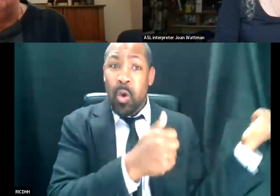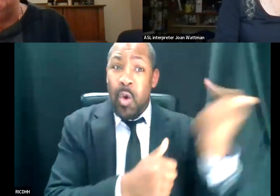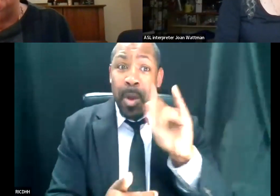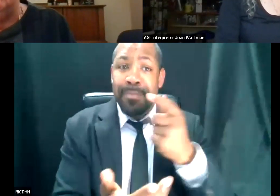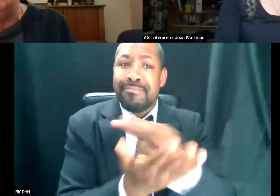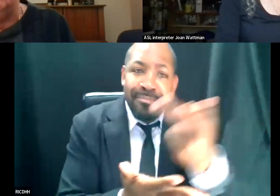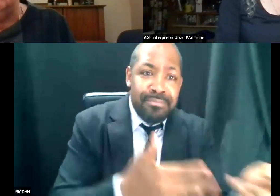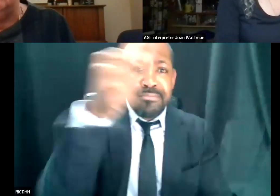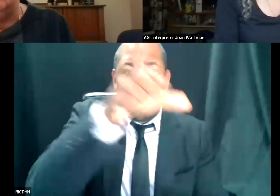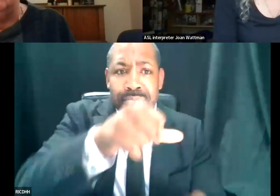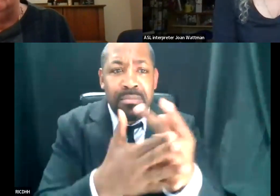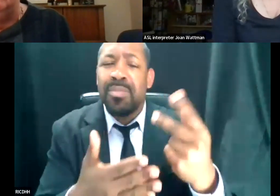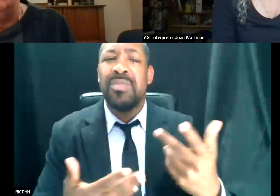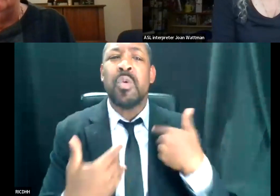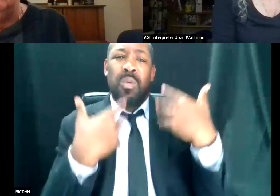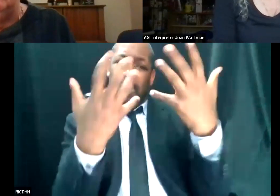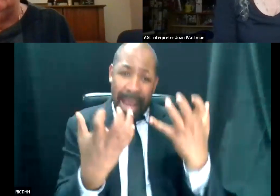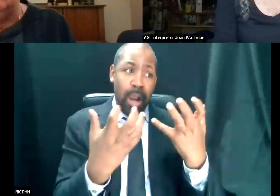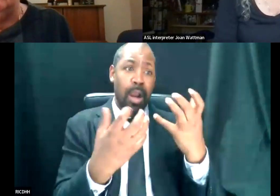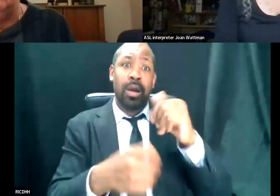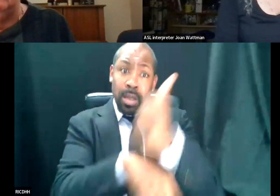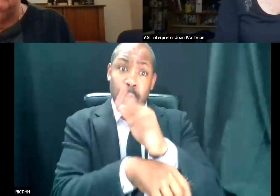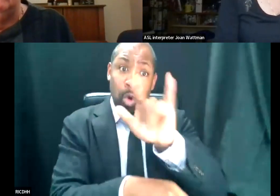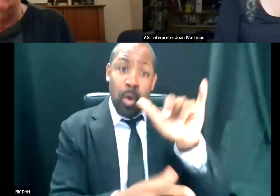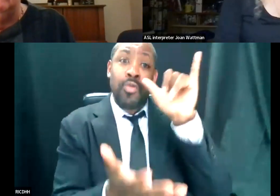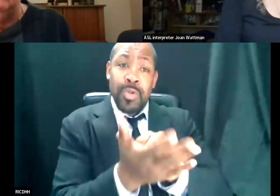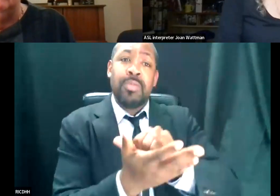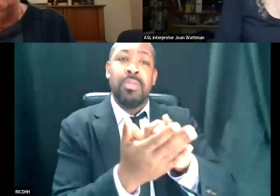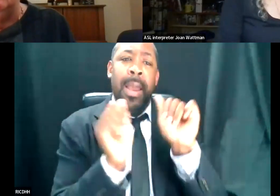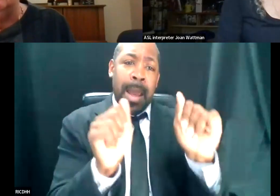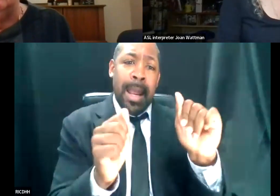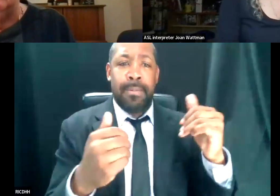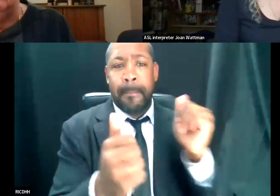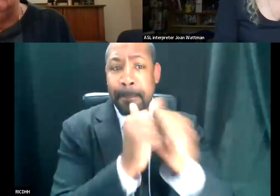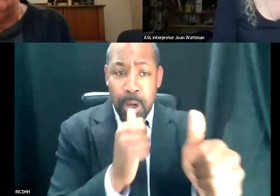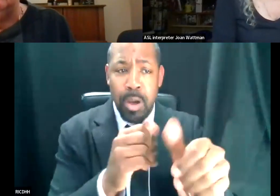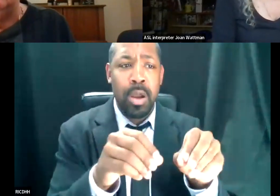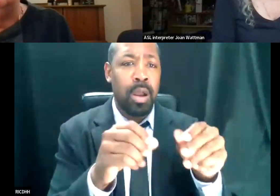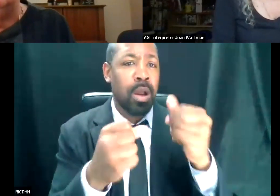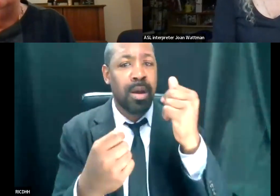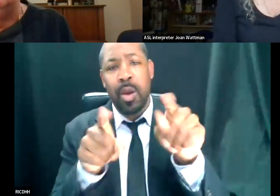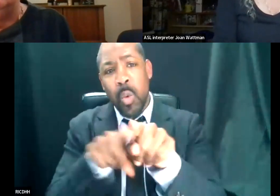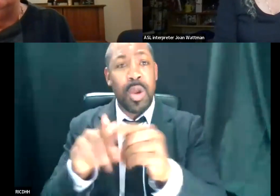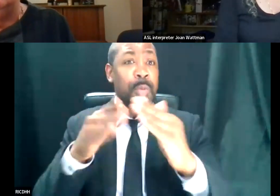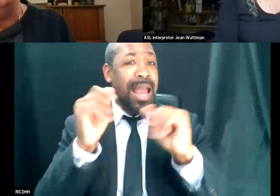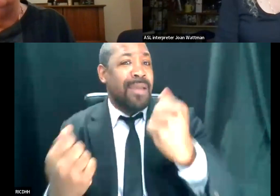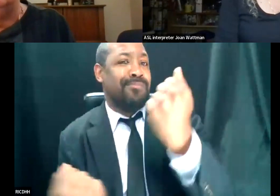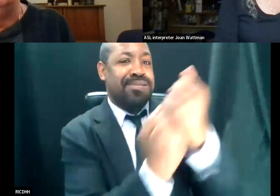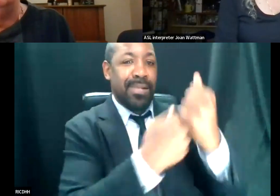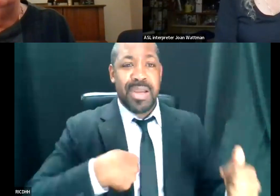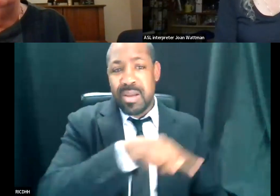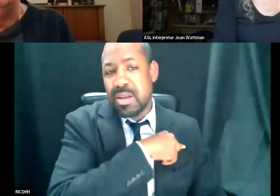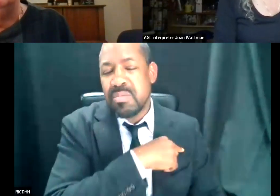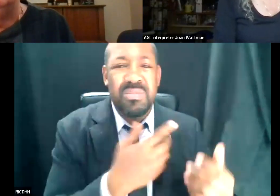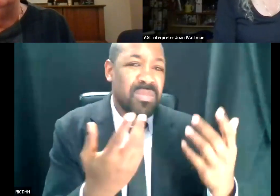past, from like 3 or 4 years in the past, have not gone through. They've all failed. And we would like to